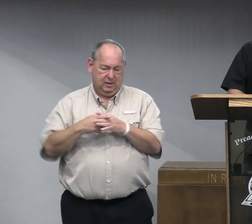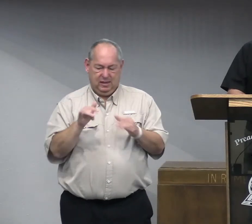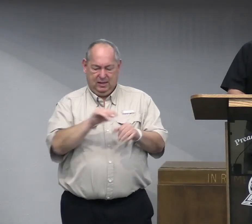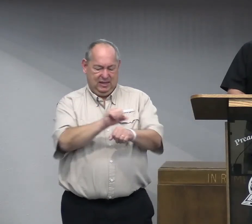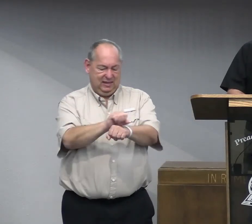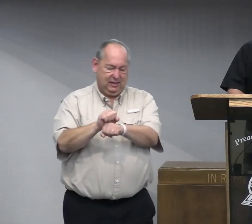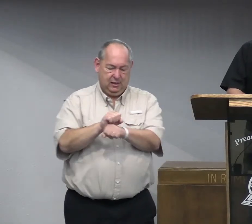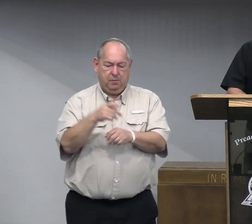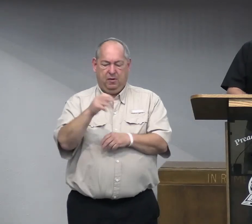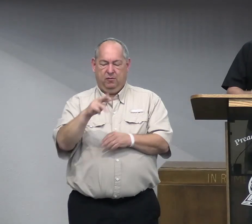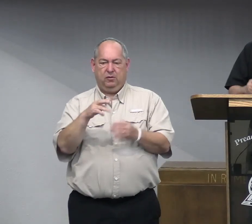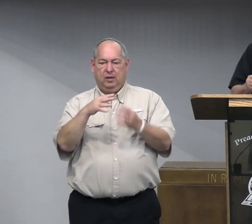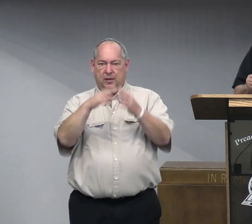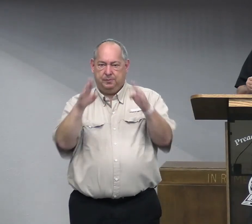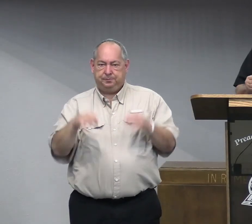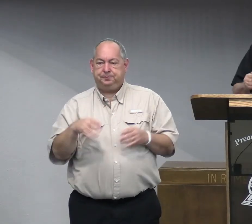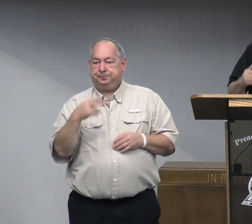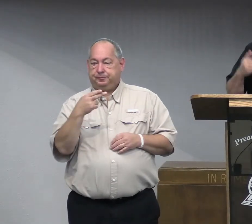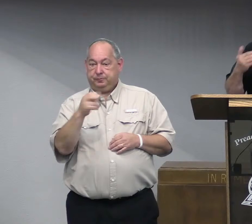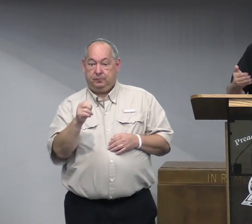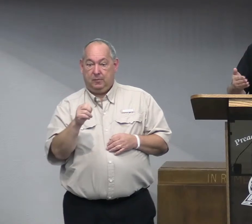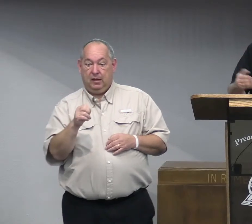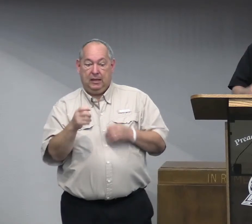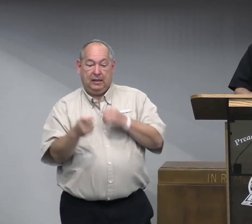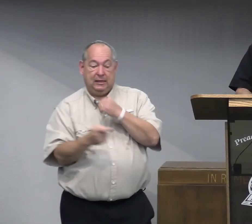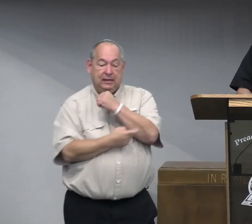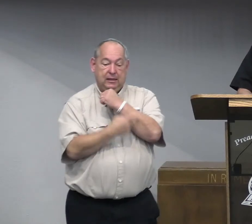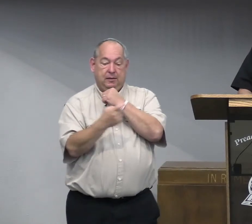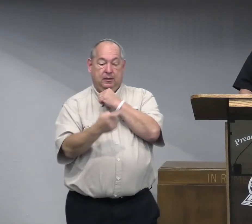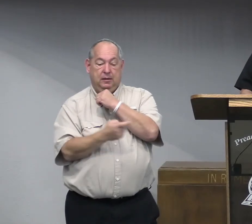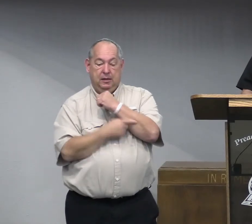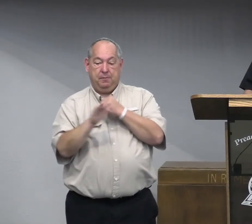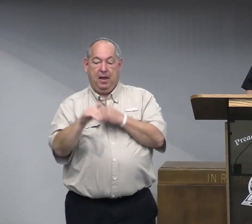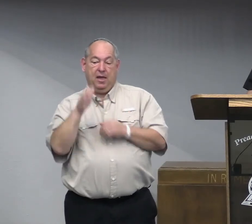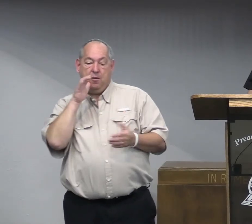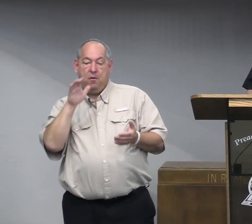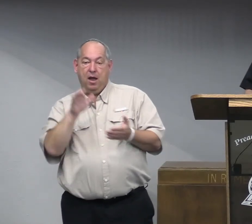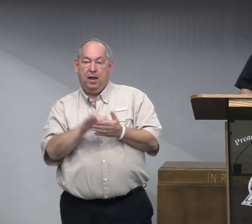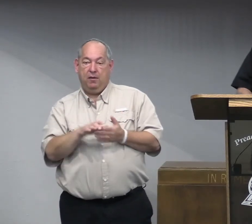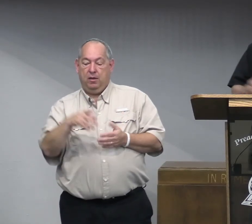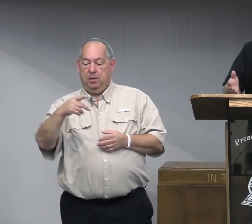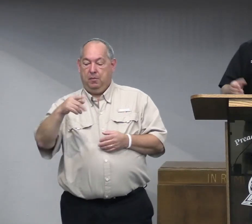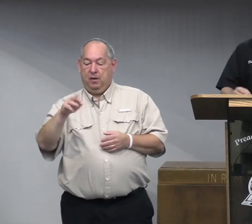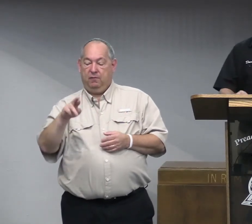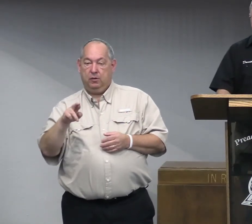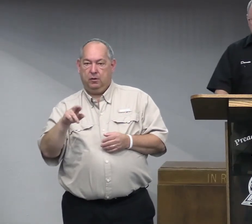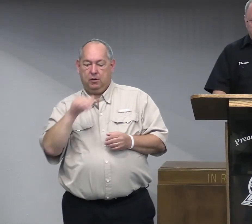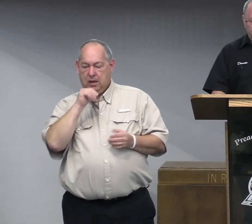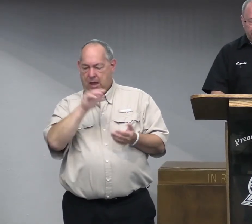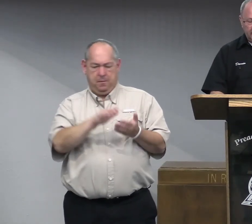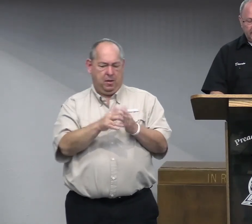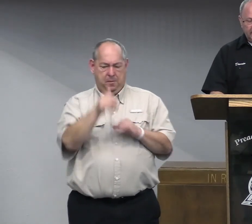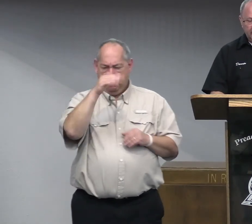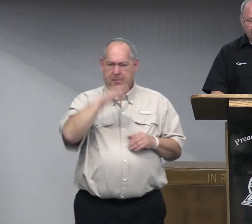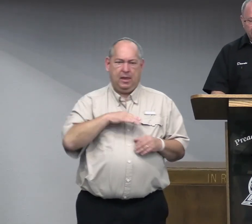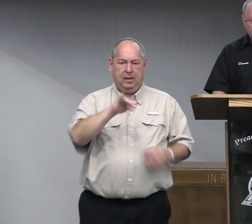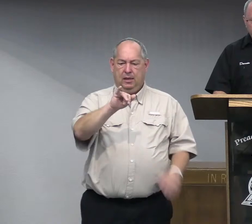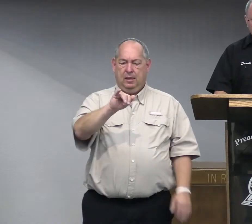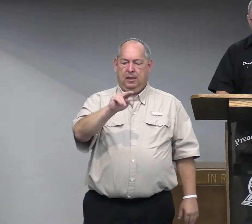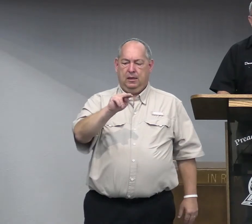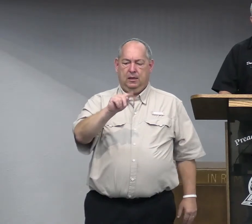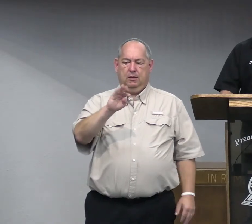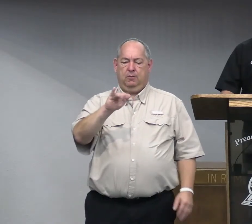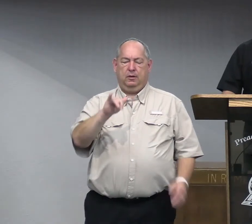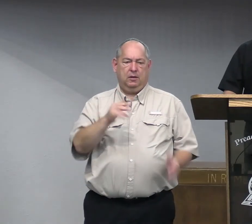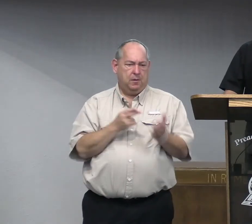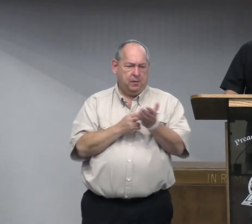in Potiphar's house. He was being tempted by Potiphar's wife to not be a man of integrity,